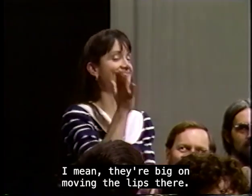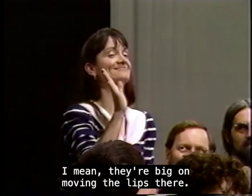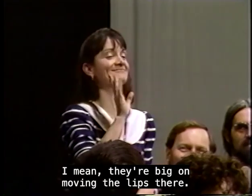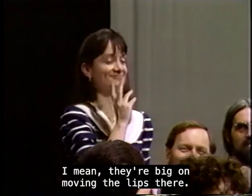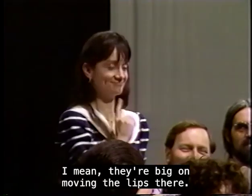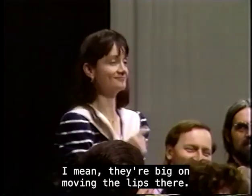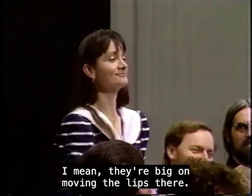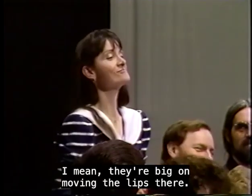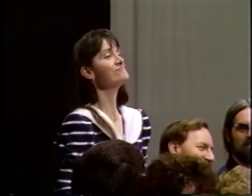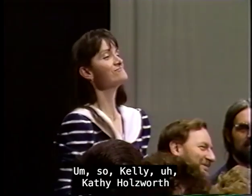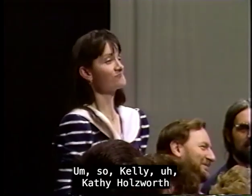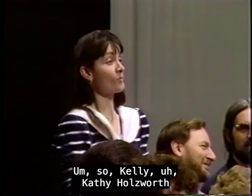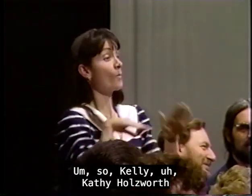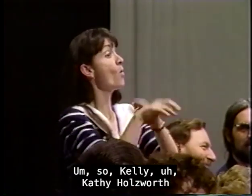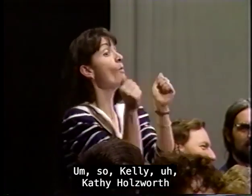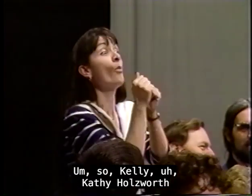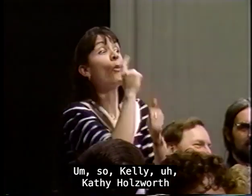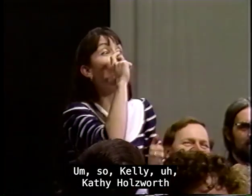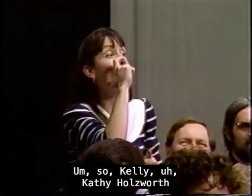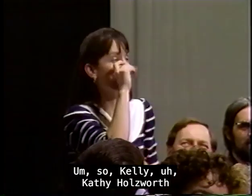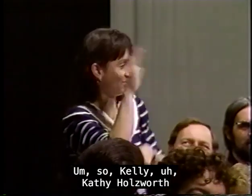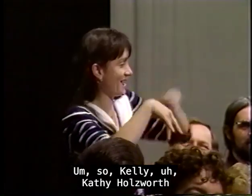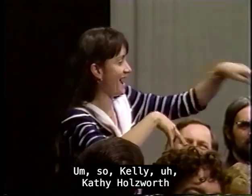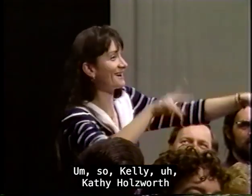on moving the lips there. So